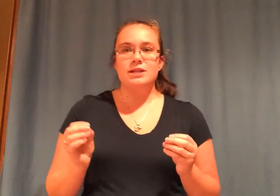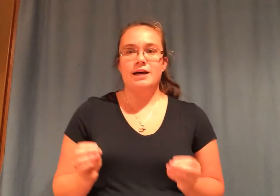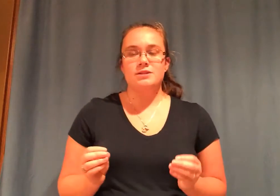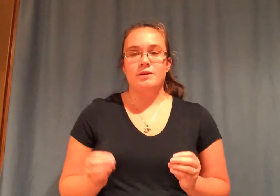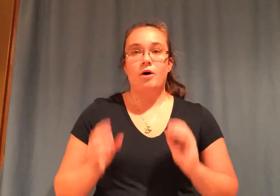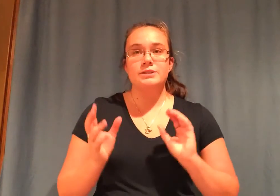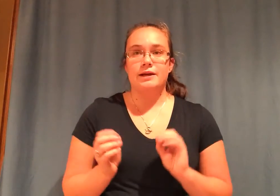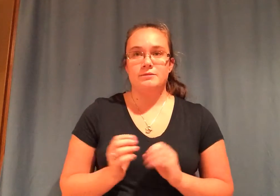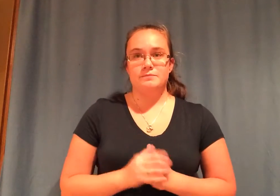510,000 of them altogether.